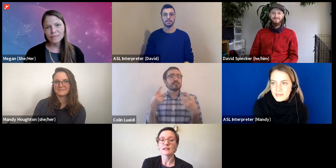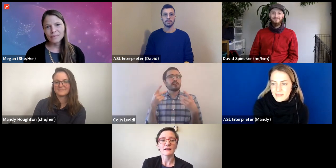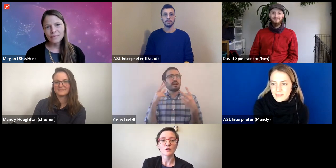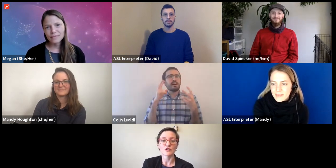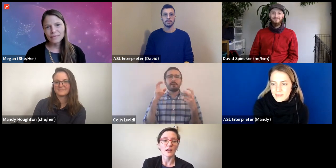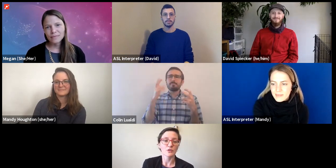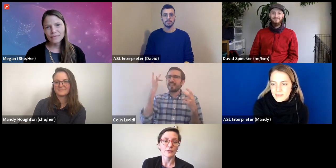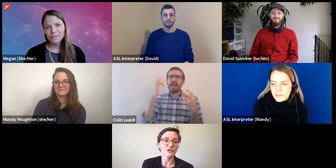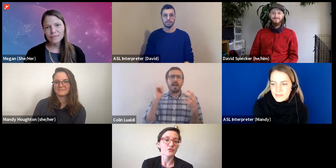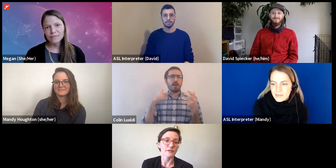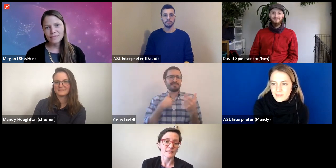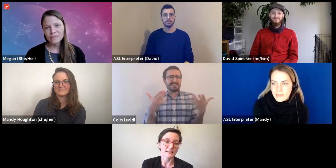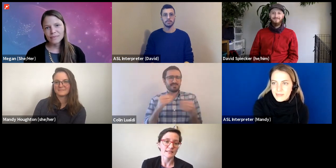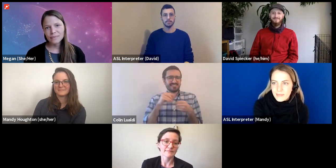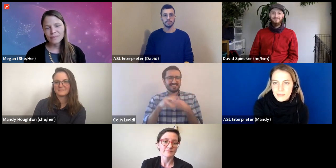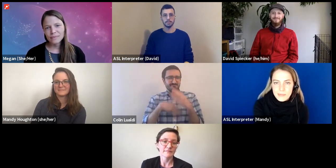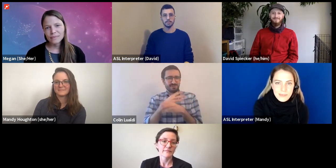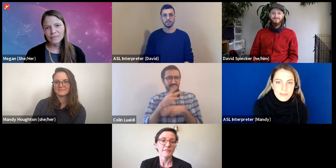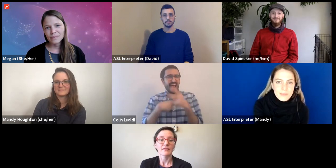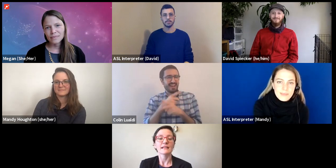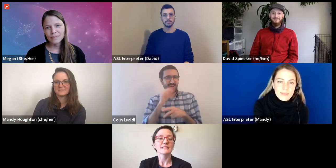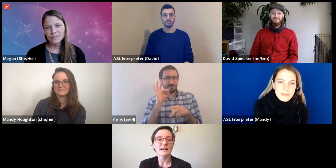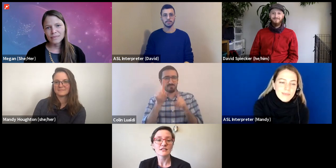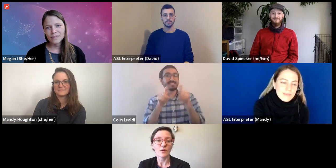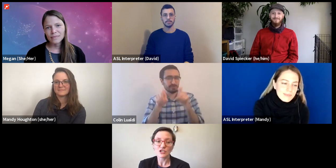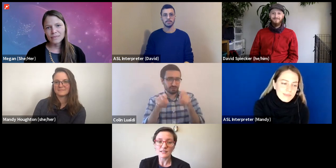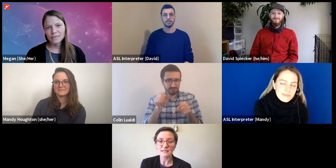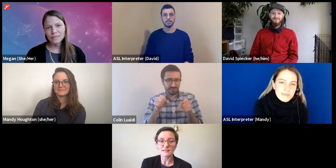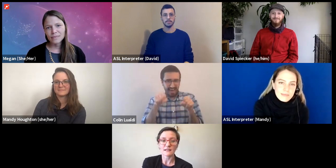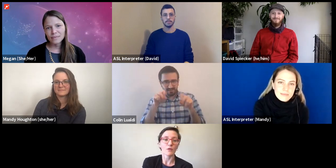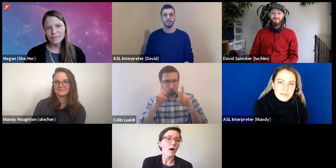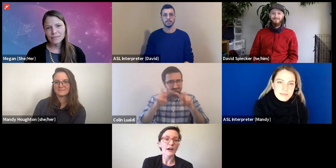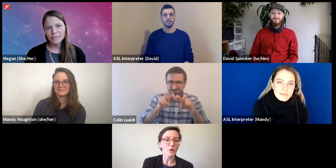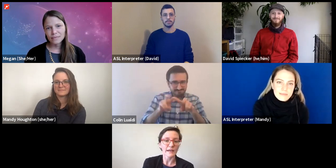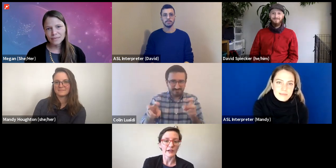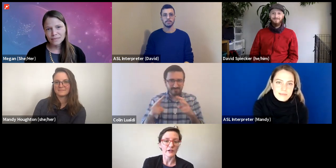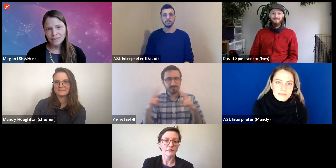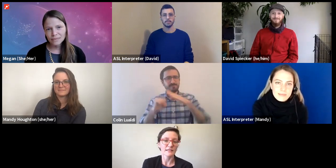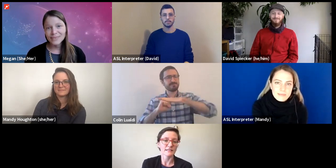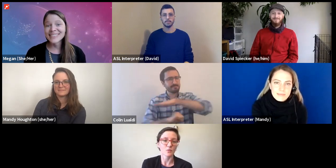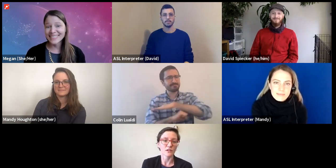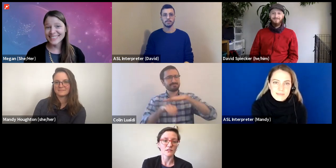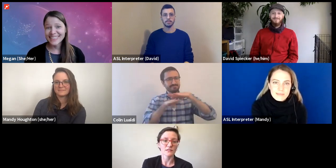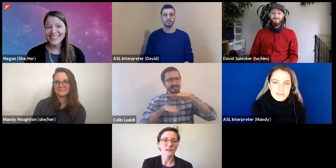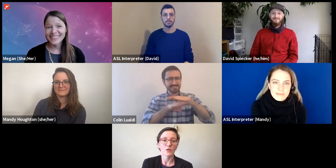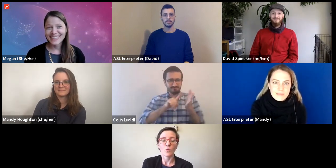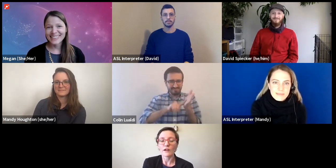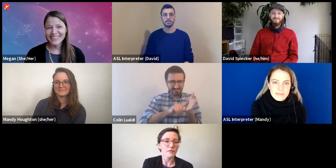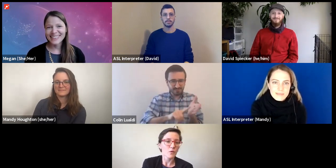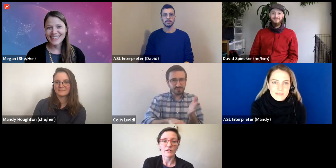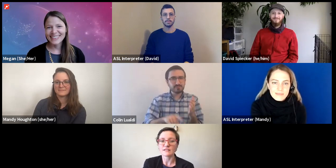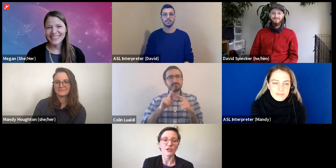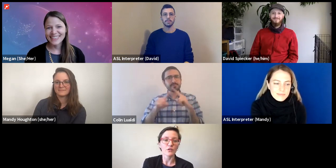I really was drawn to it for two reasons. It discussed questions like, why are we here in this world?